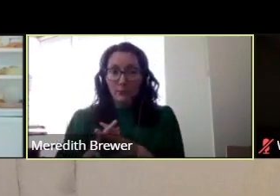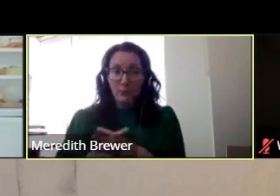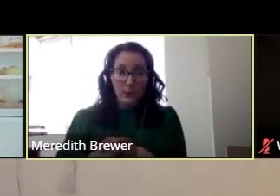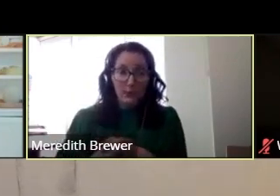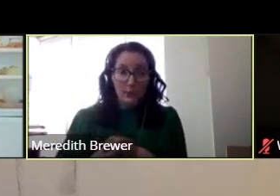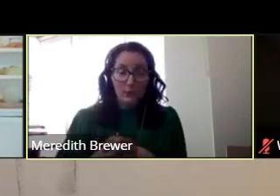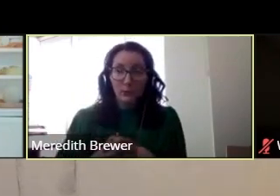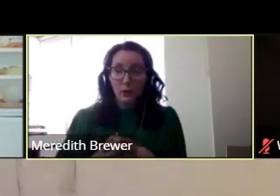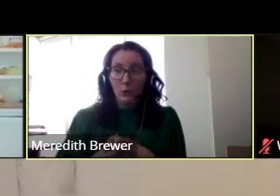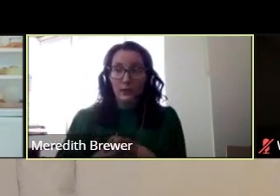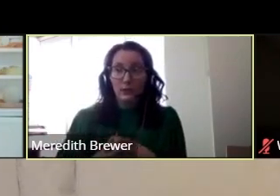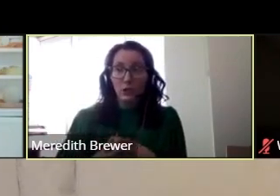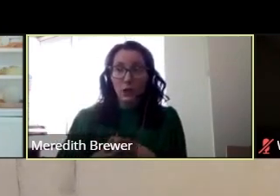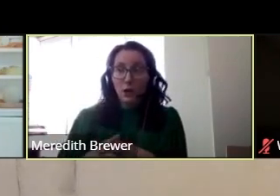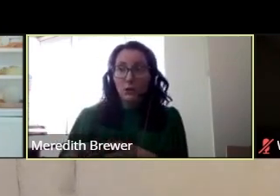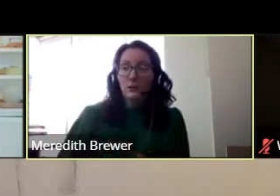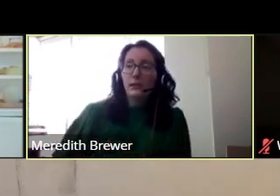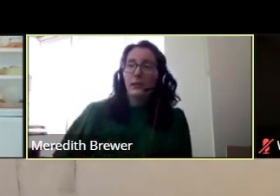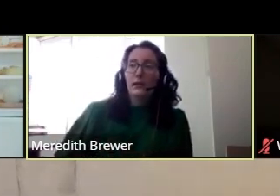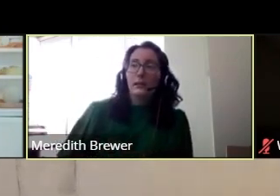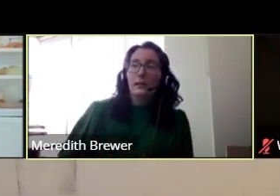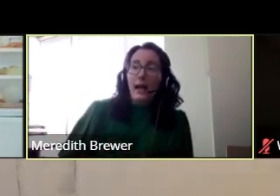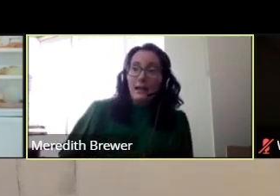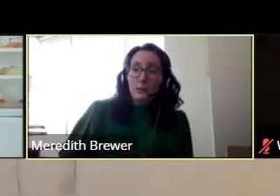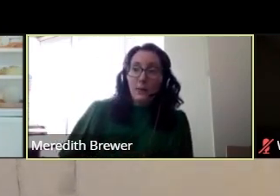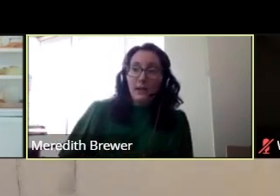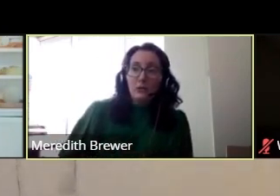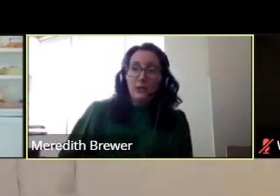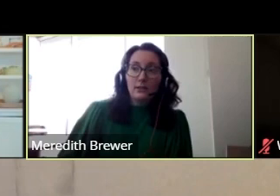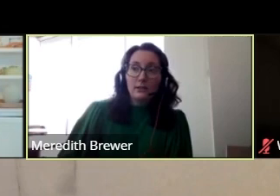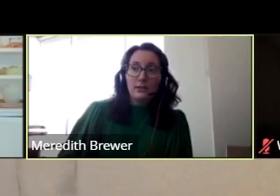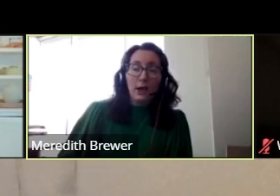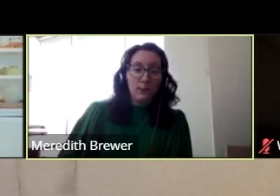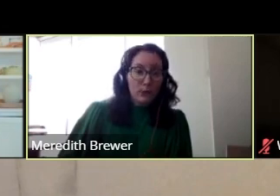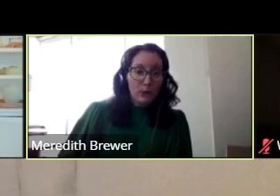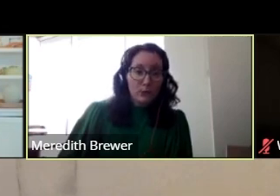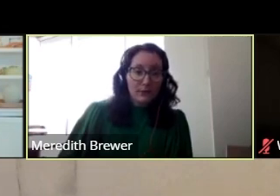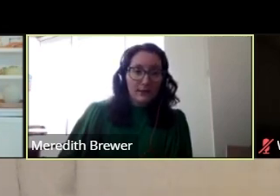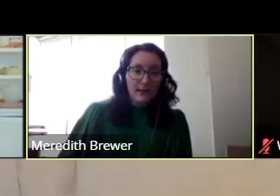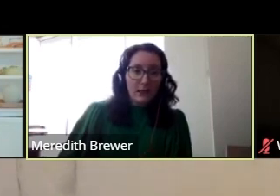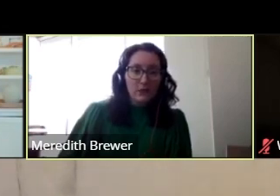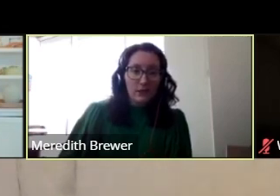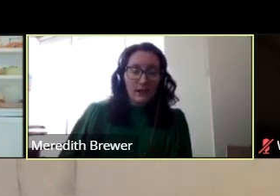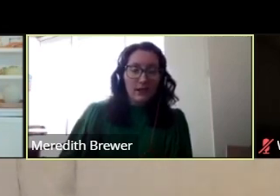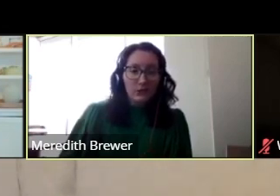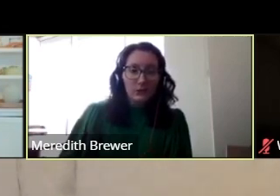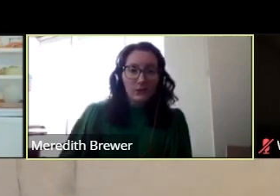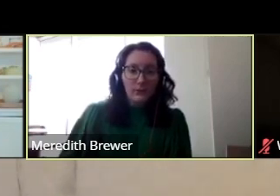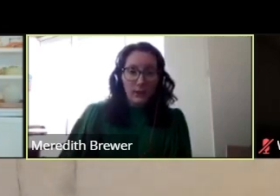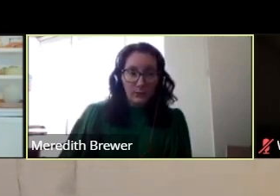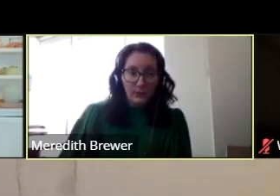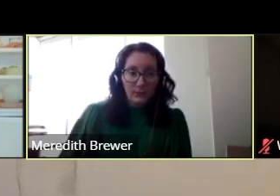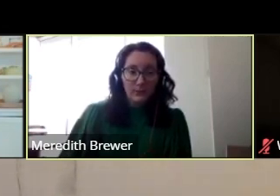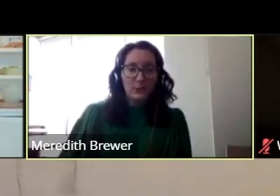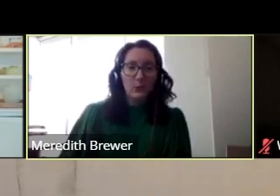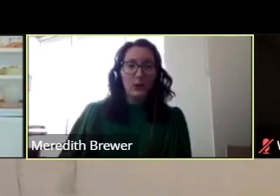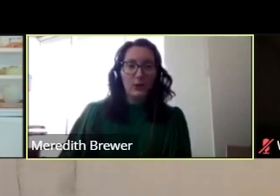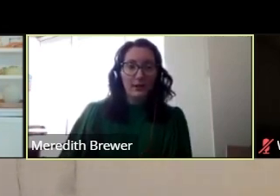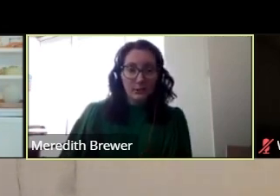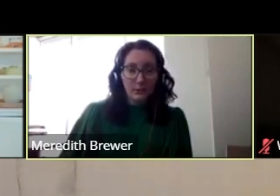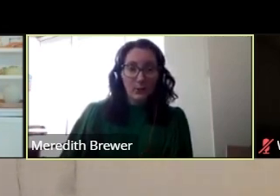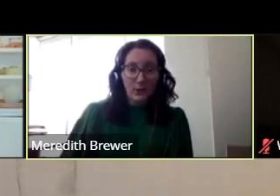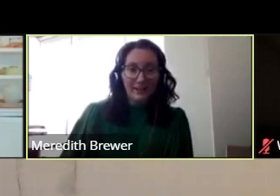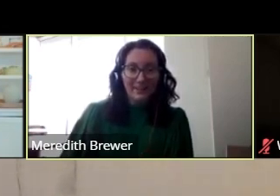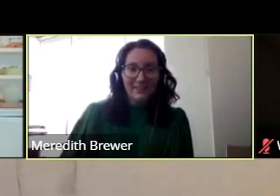of where we're hoping to go. The last page that says HUMRO, that's actually our external evaluator. So our grant